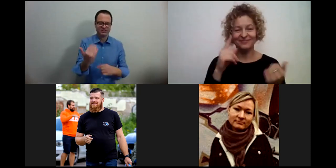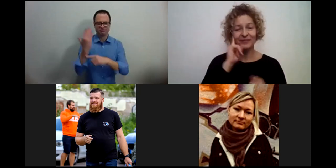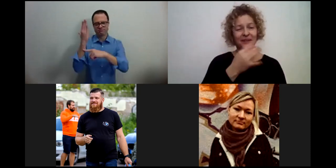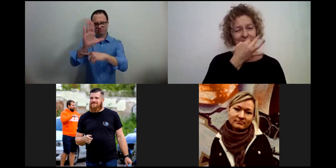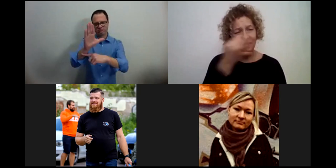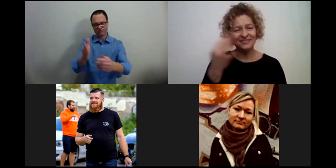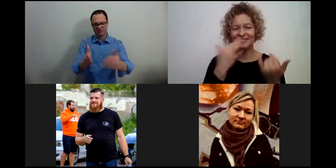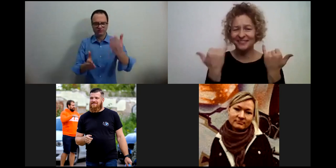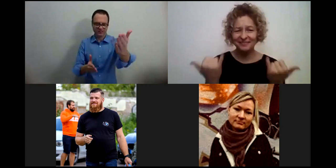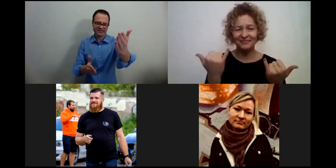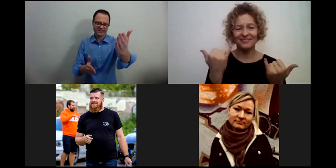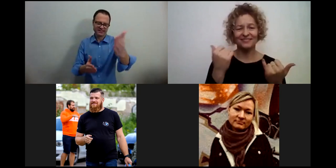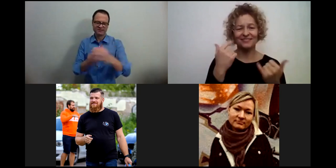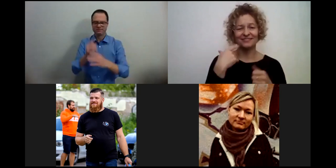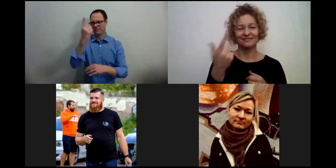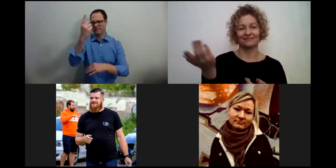We've had several presenters.